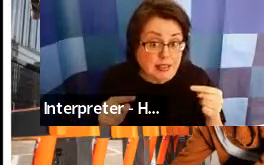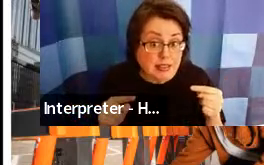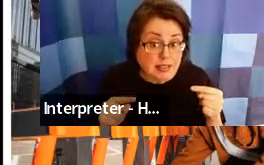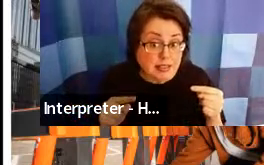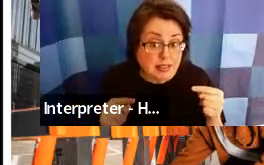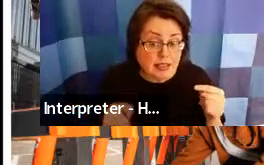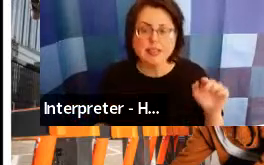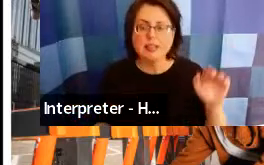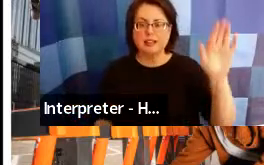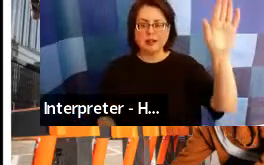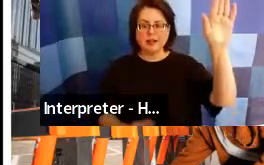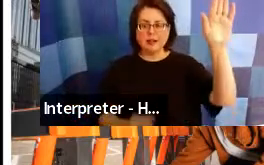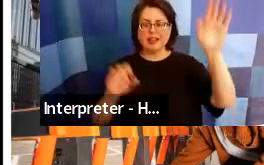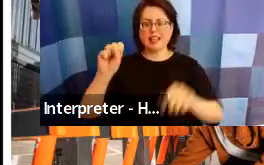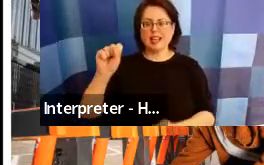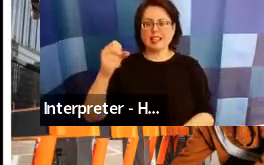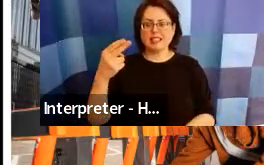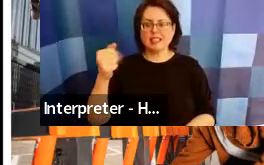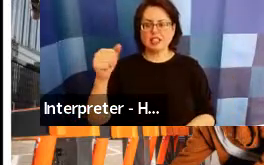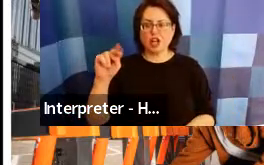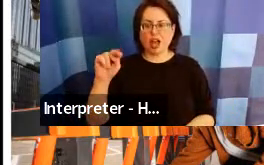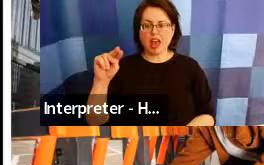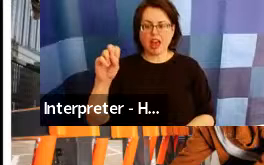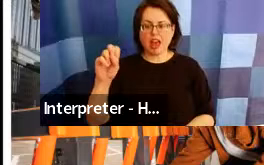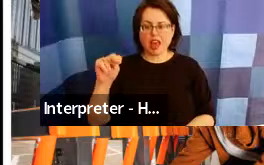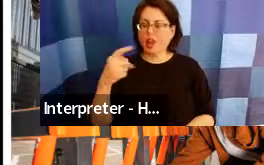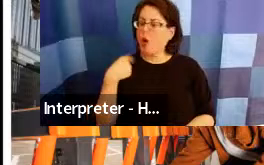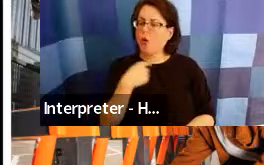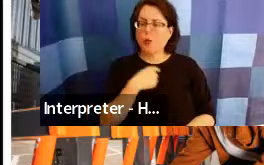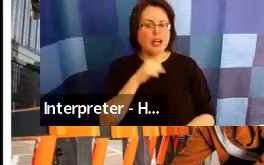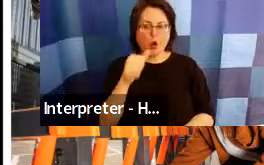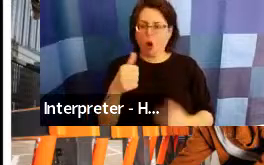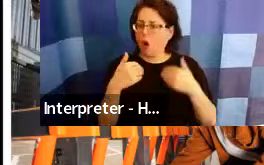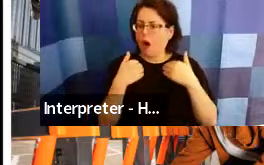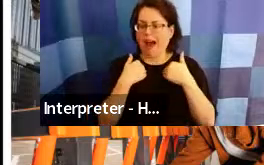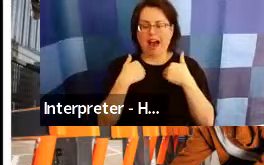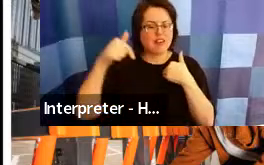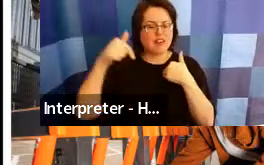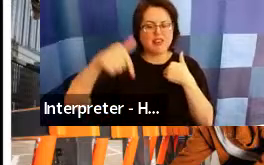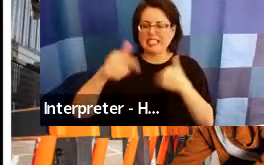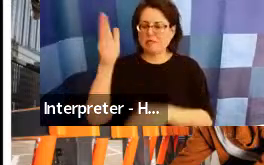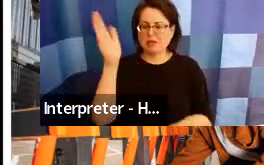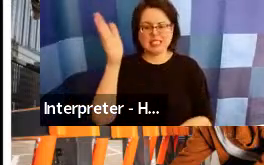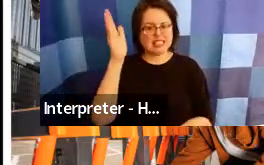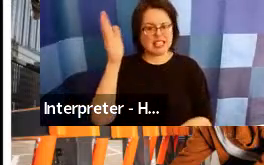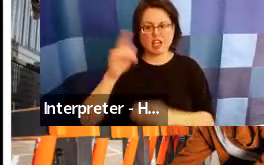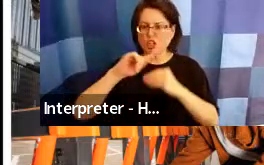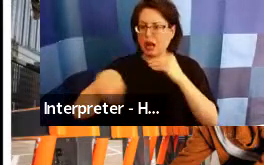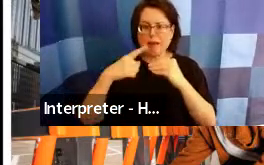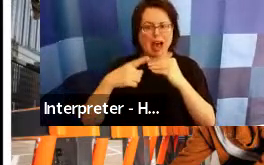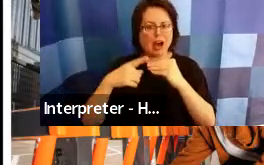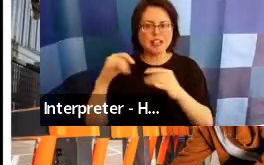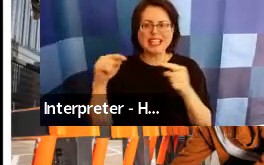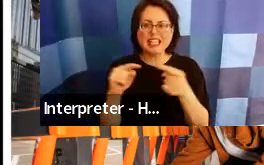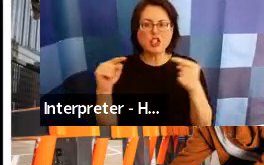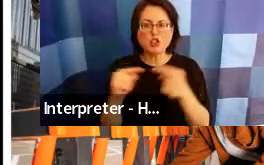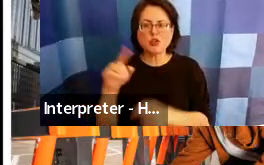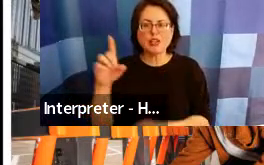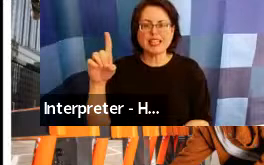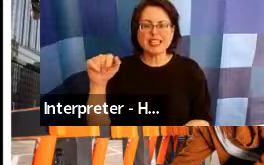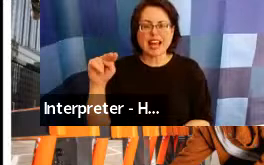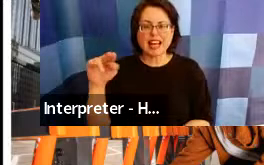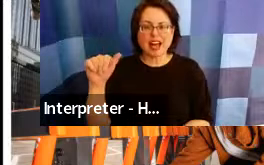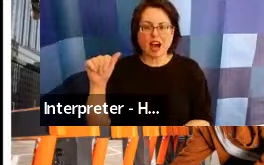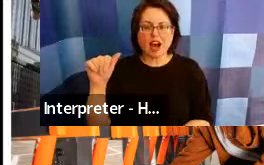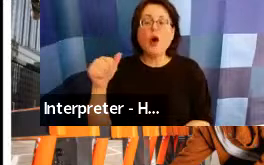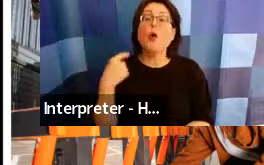So we do not have anything in this particular presentation about the injury data. We did see that last week